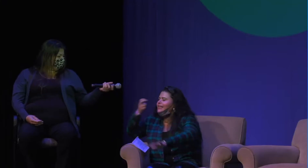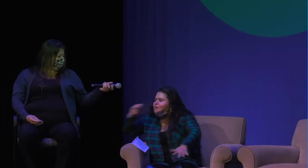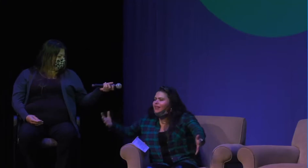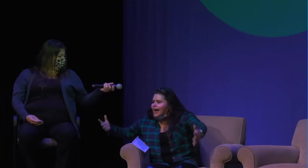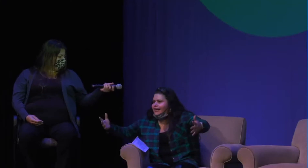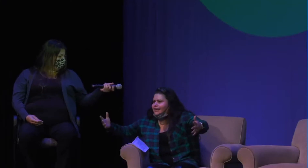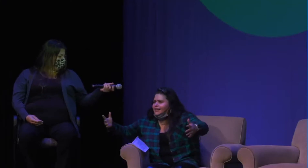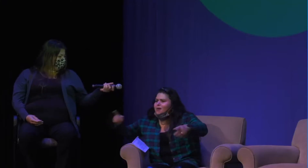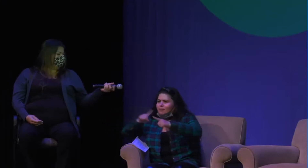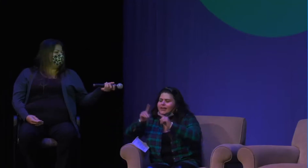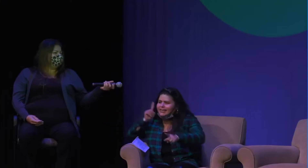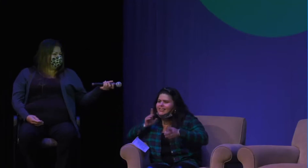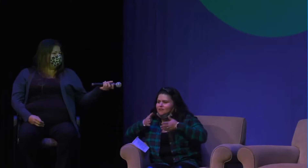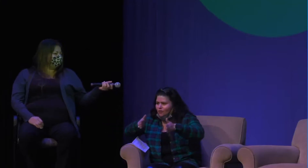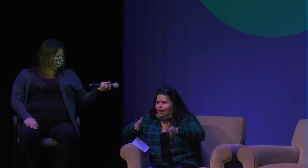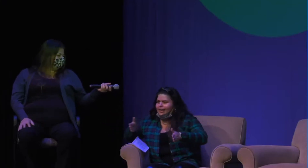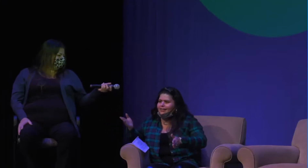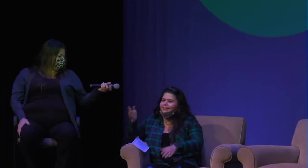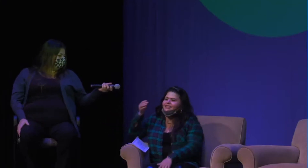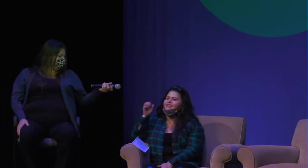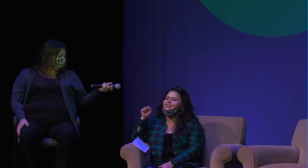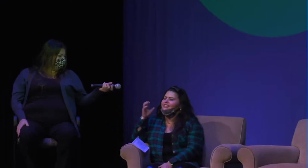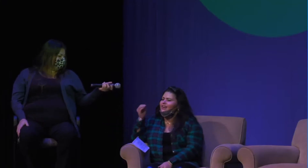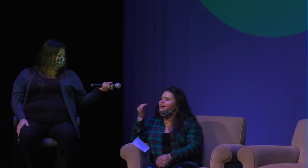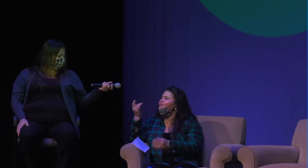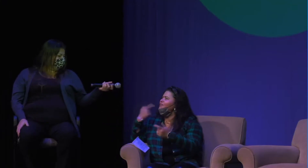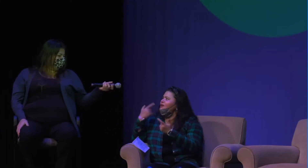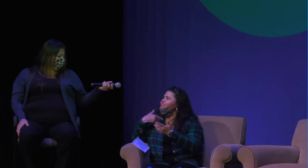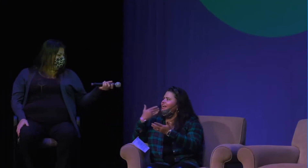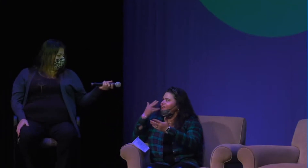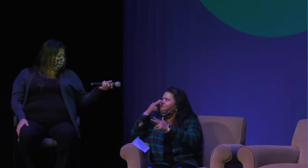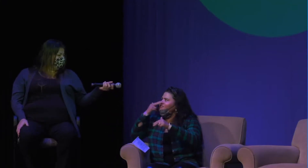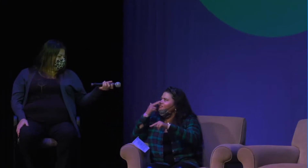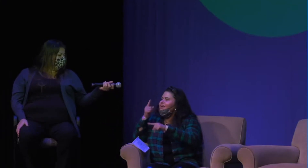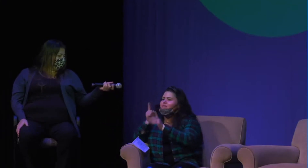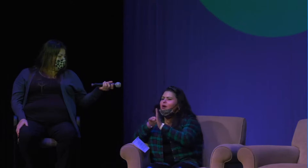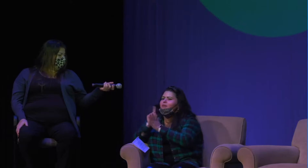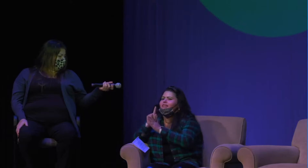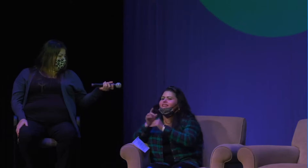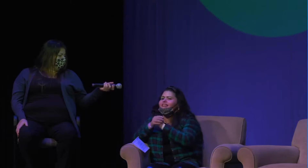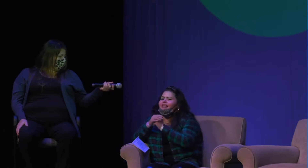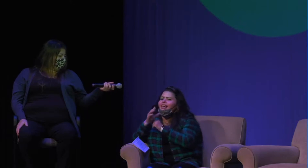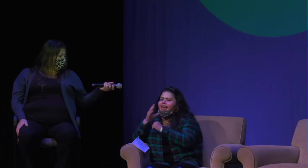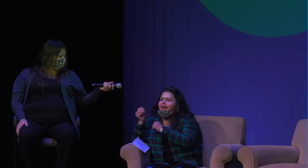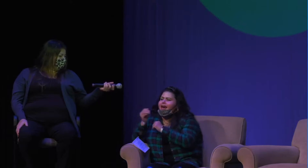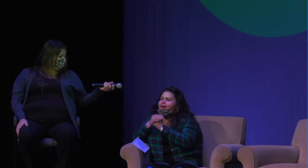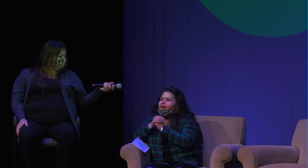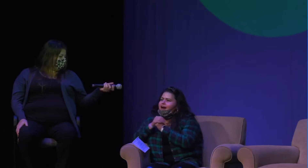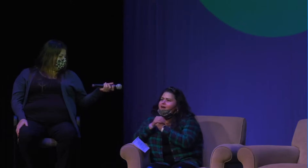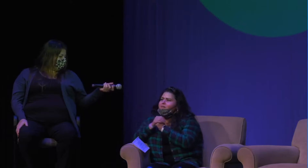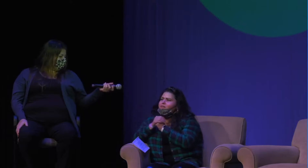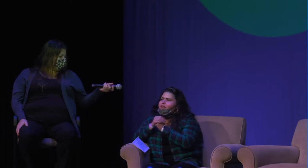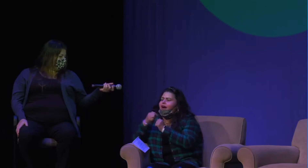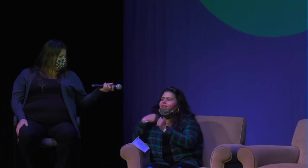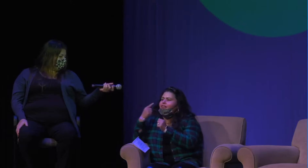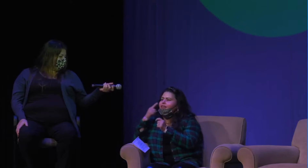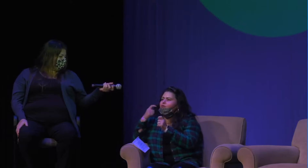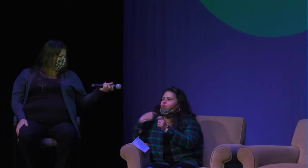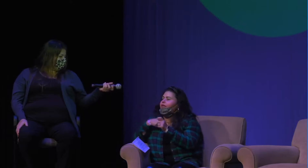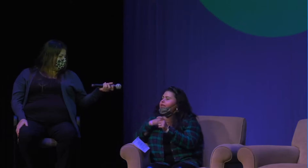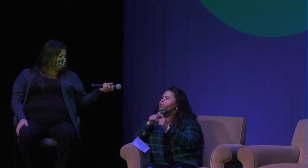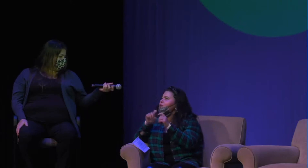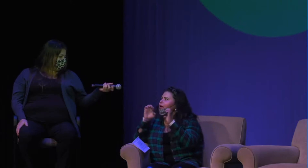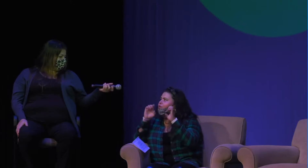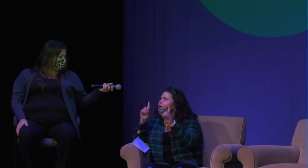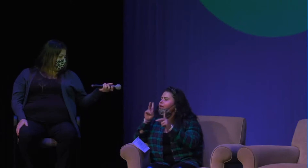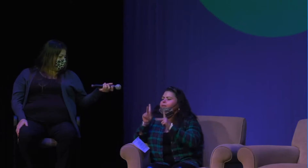blind leading the blind, but in a deaf way. So we always had funny moments. And I think